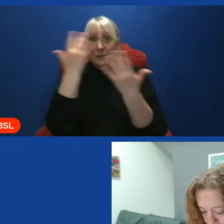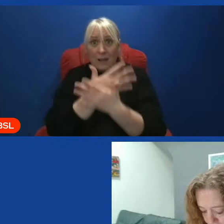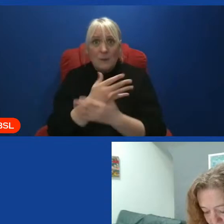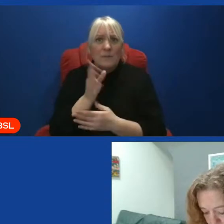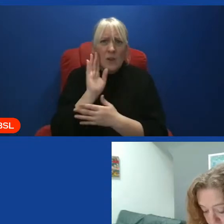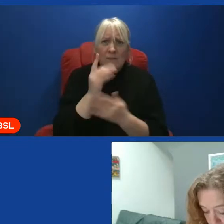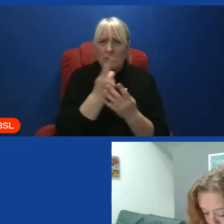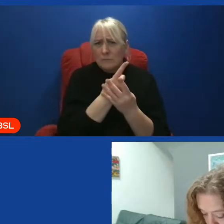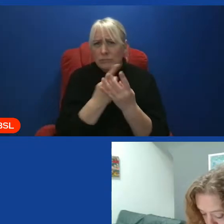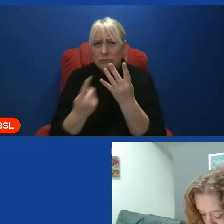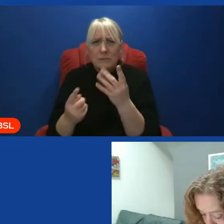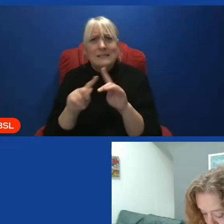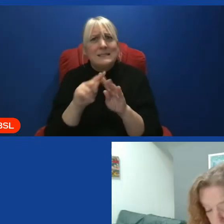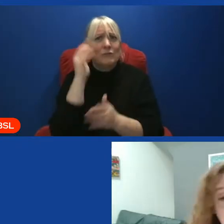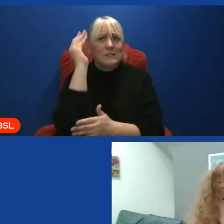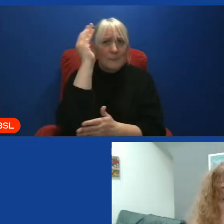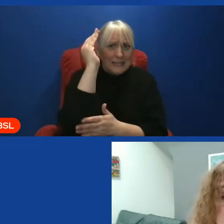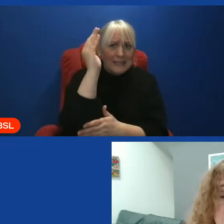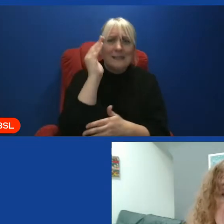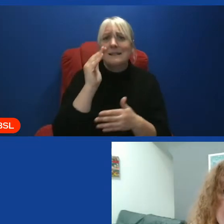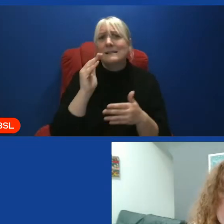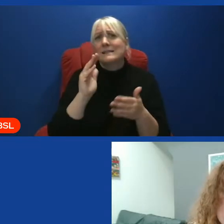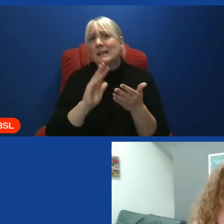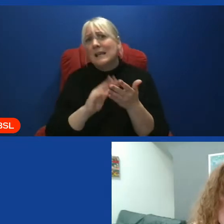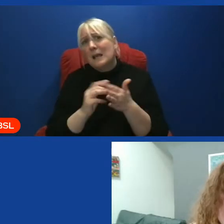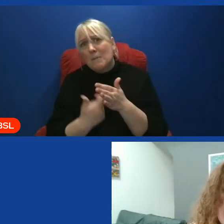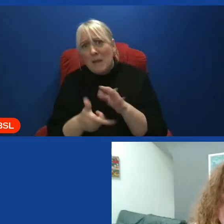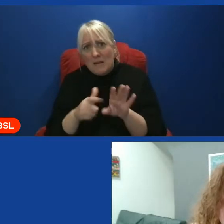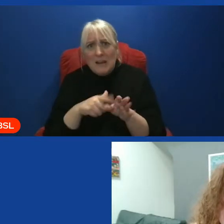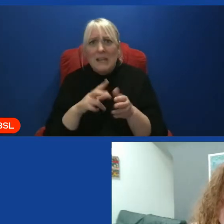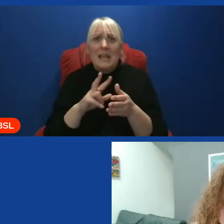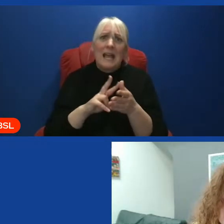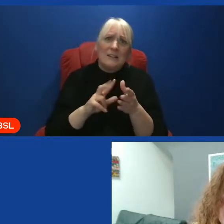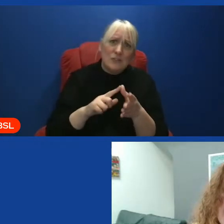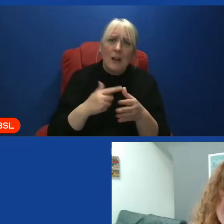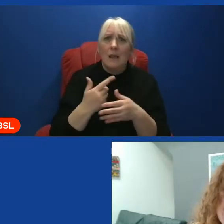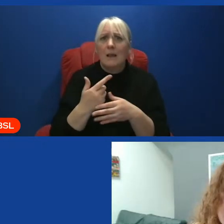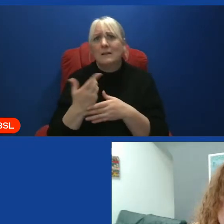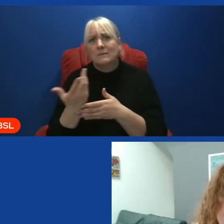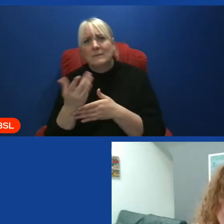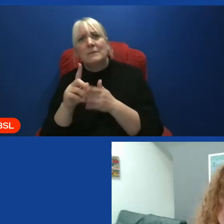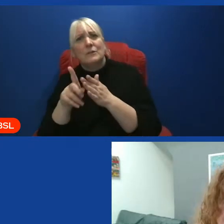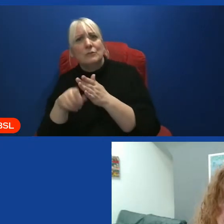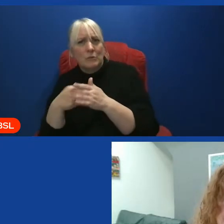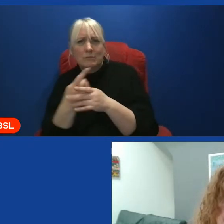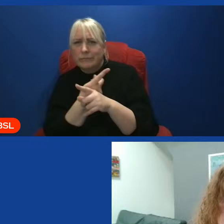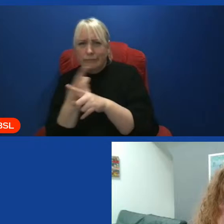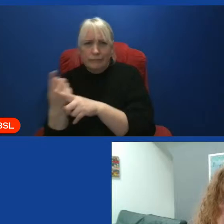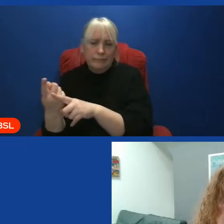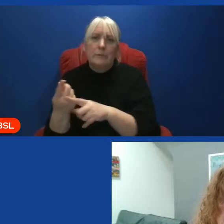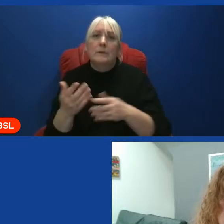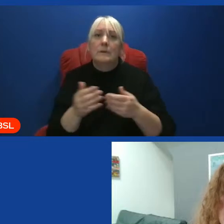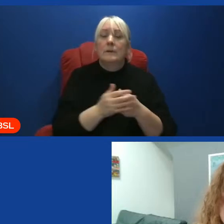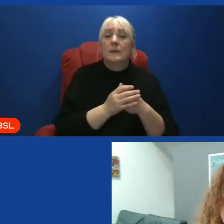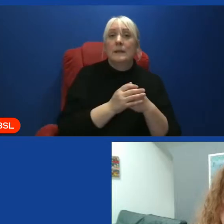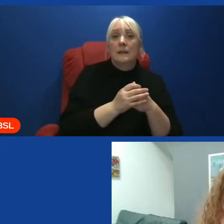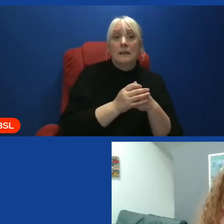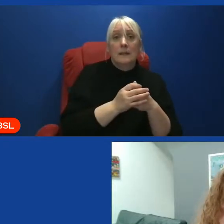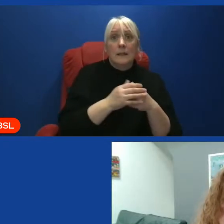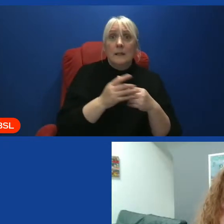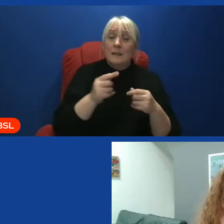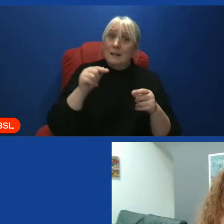it's Mary, Angela, Kim, Sarah, or John, all saying the same thing, and that is that there is a campaign that we can mount